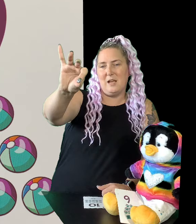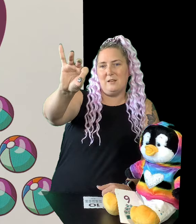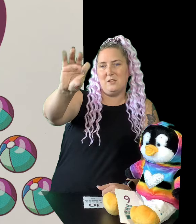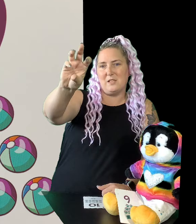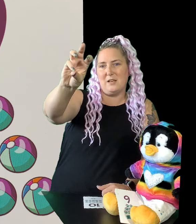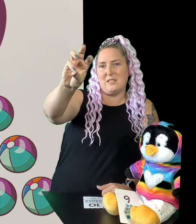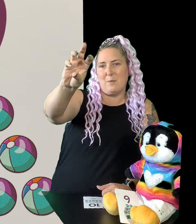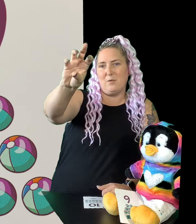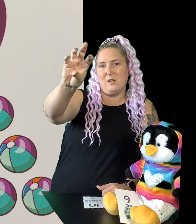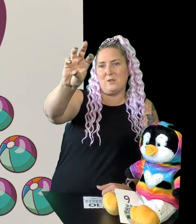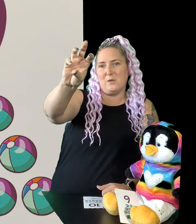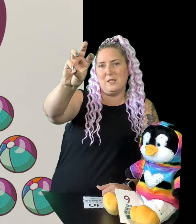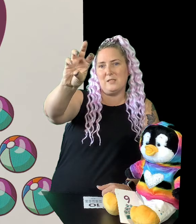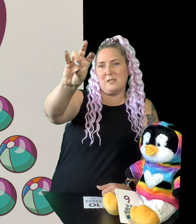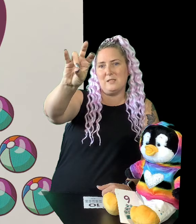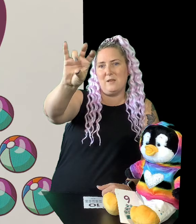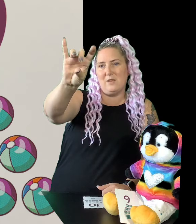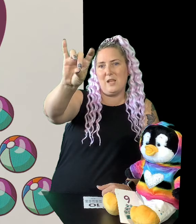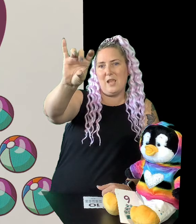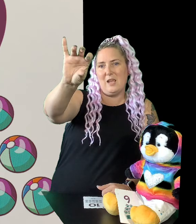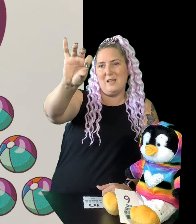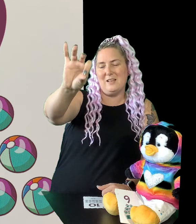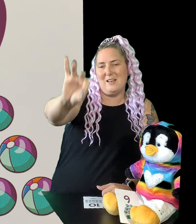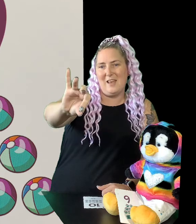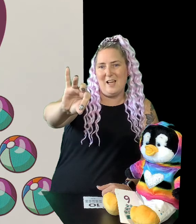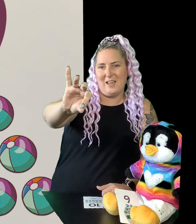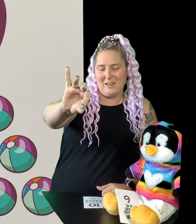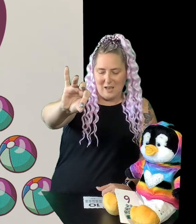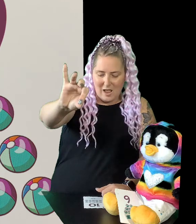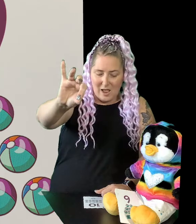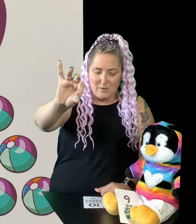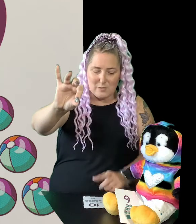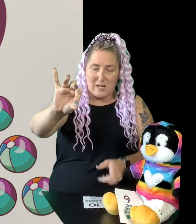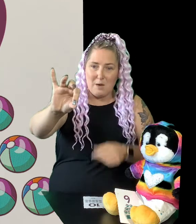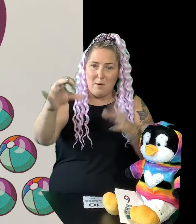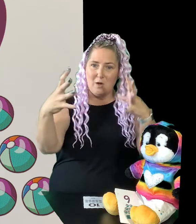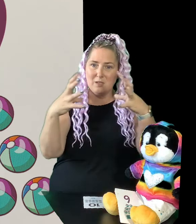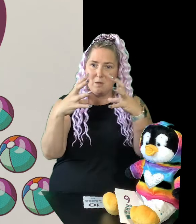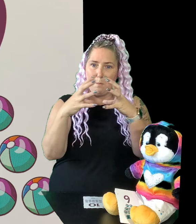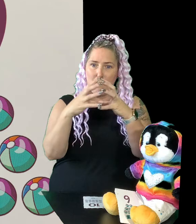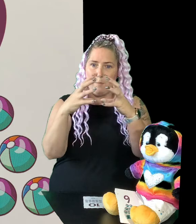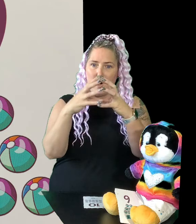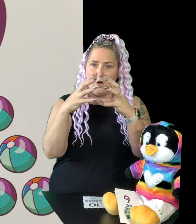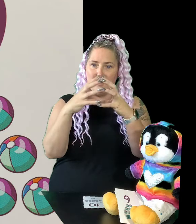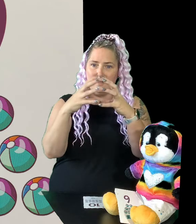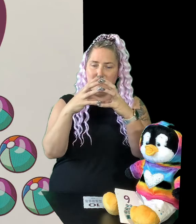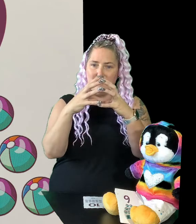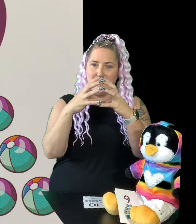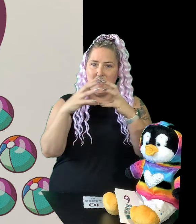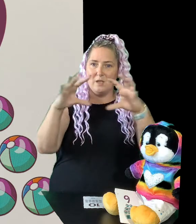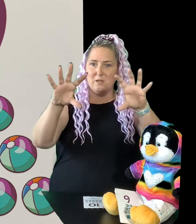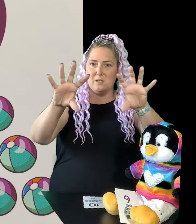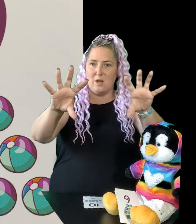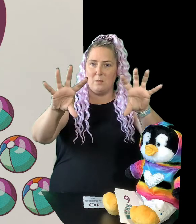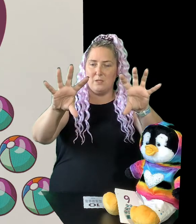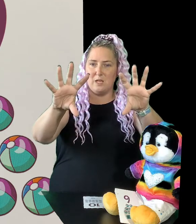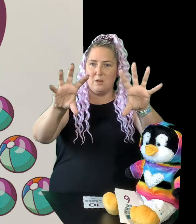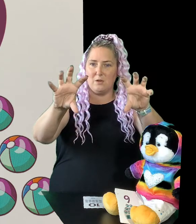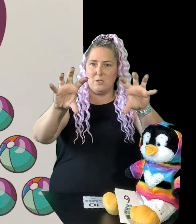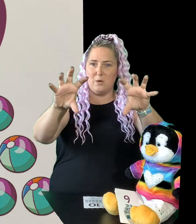You just kind of tap your fingers, right? 6, 7, 8, 9. And there was 9 balls, ball. So take your 2